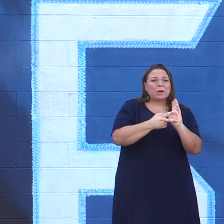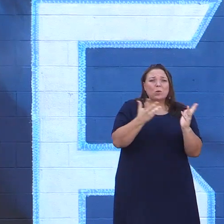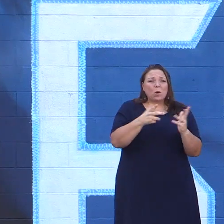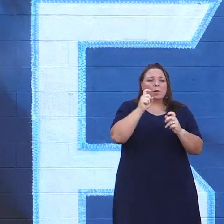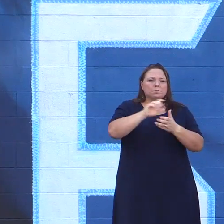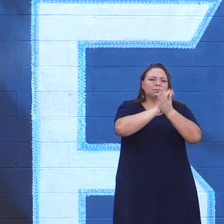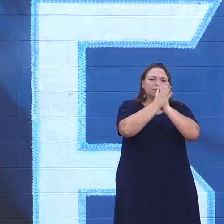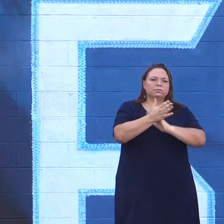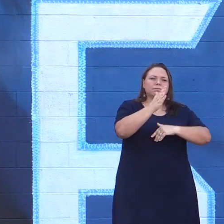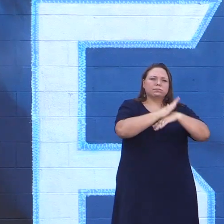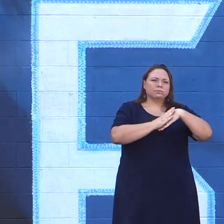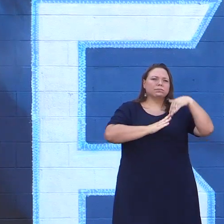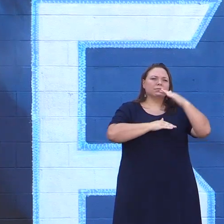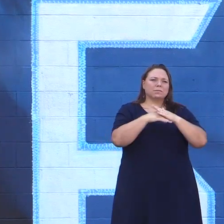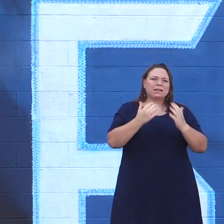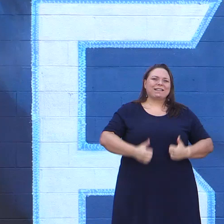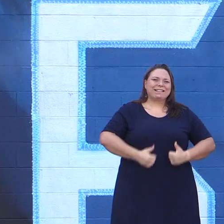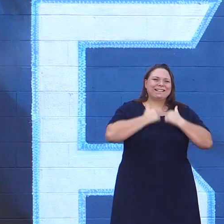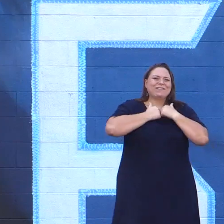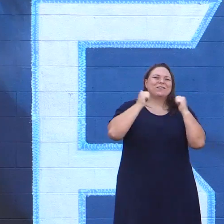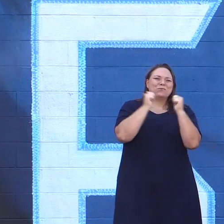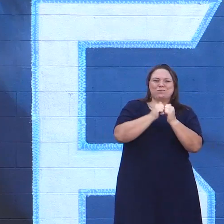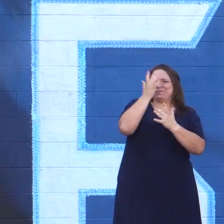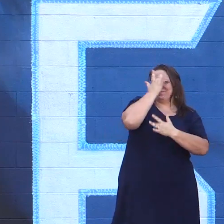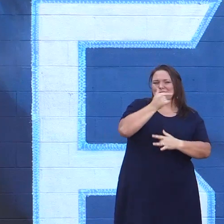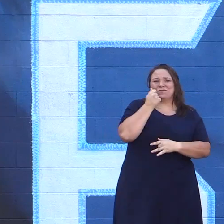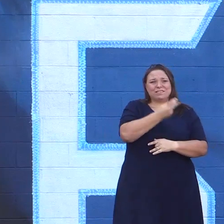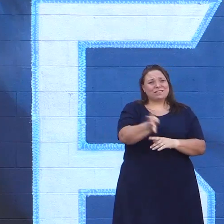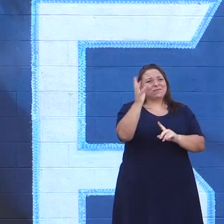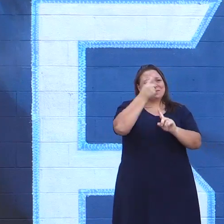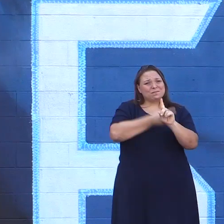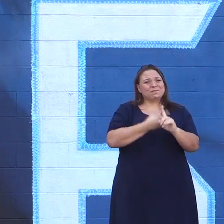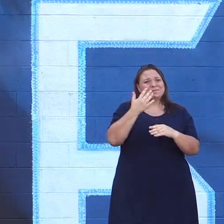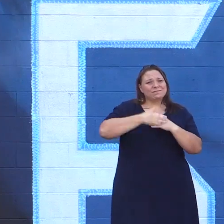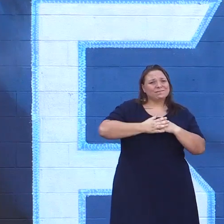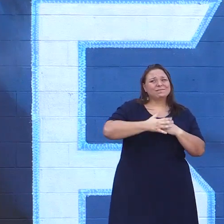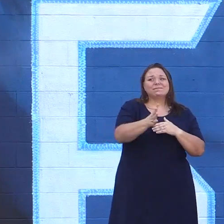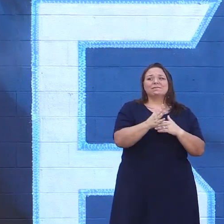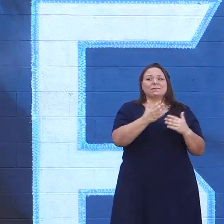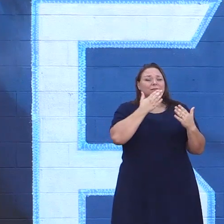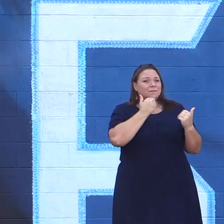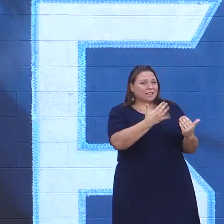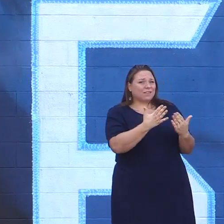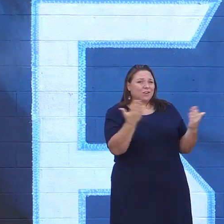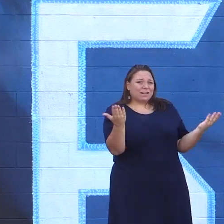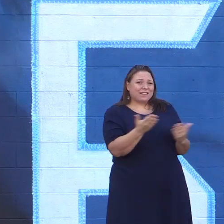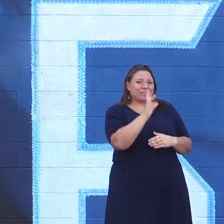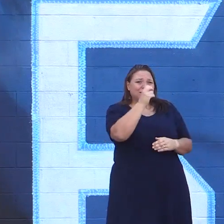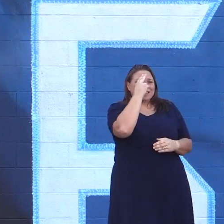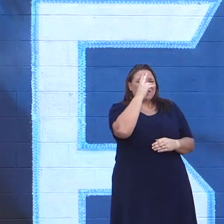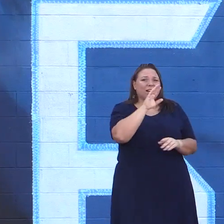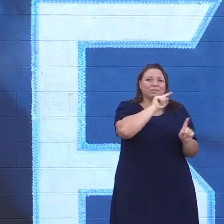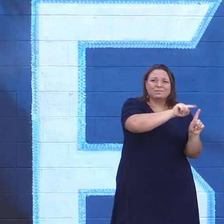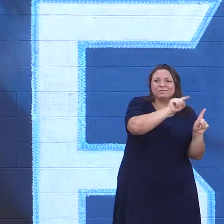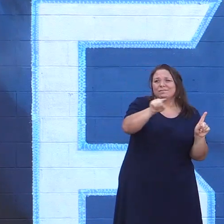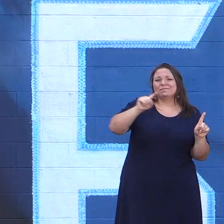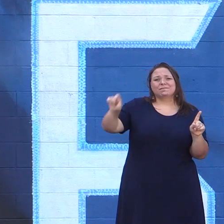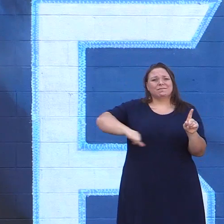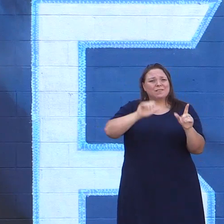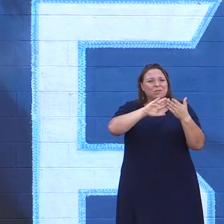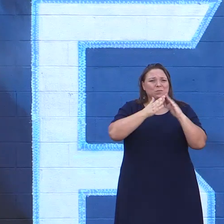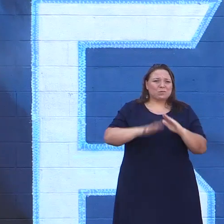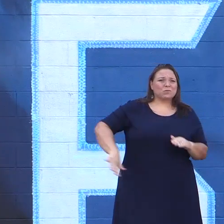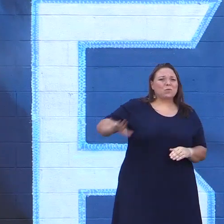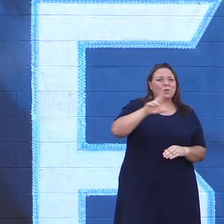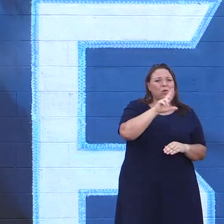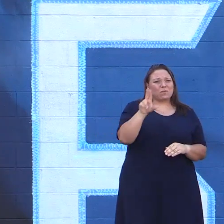get comfortable with mitigating the virus for several more months. Thankfully, here in Nashville and lots of other communities around the